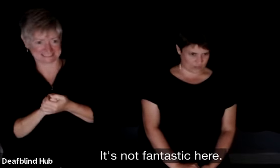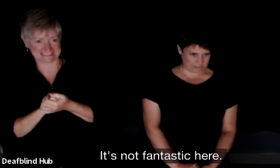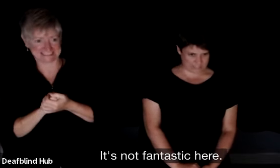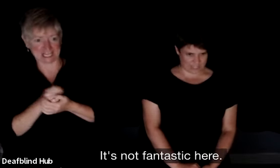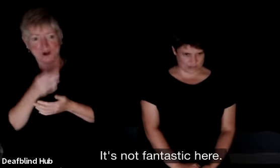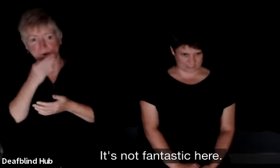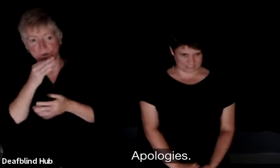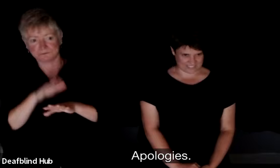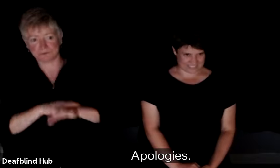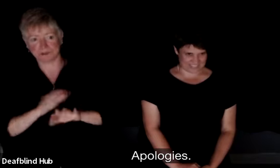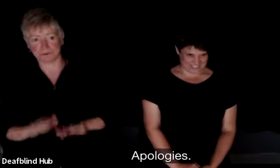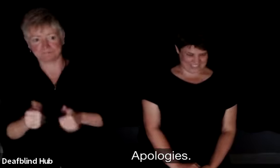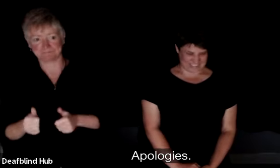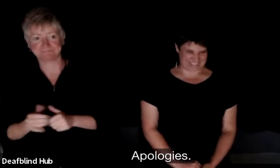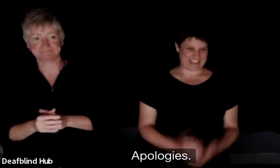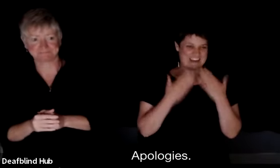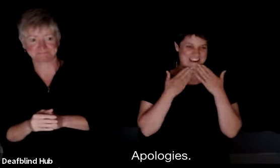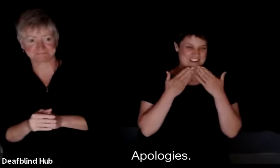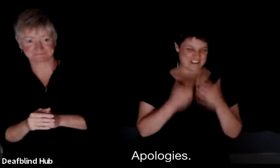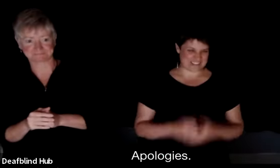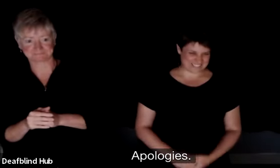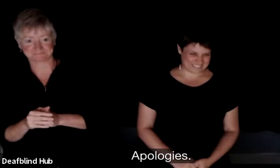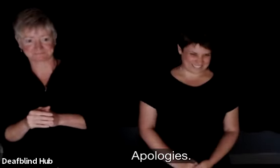I'll just go a little bit slower.